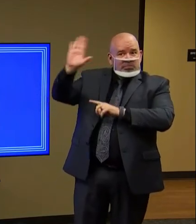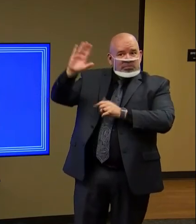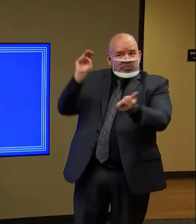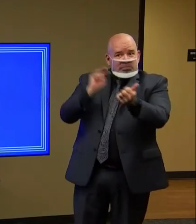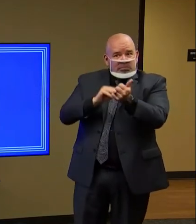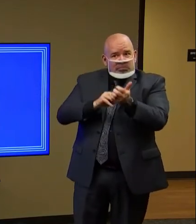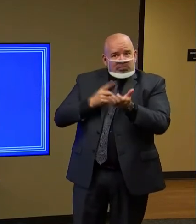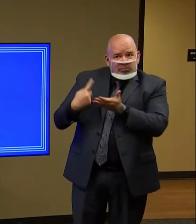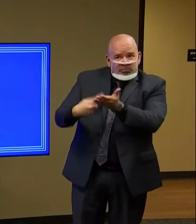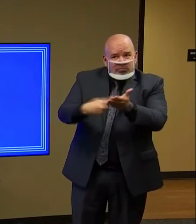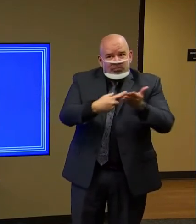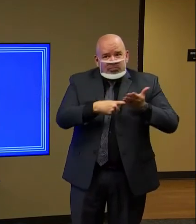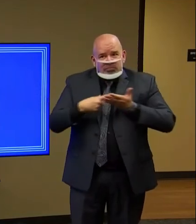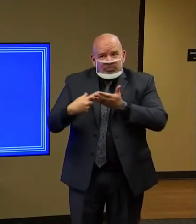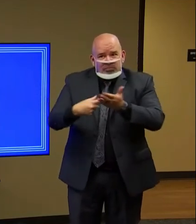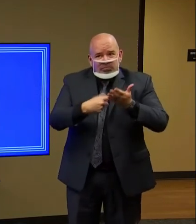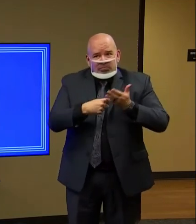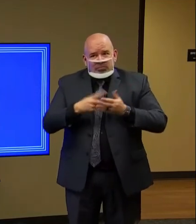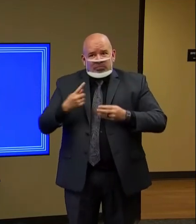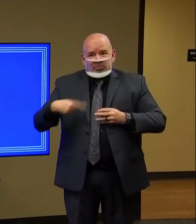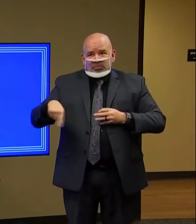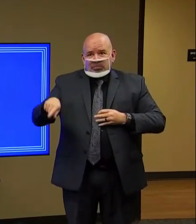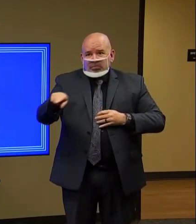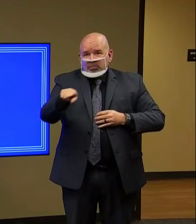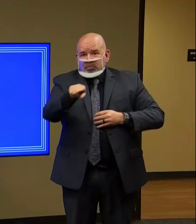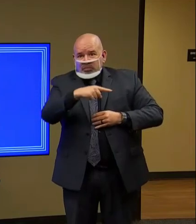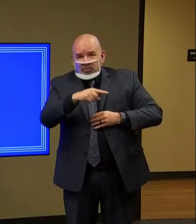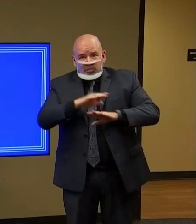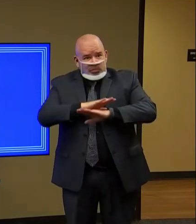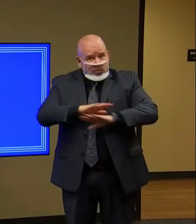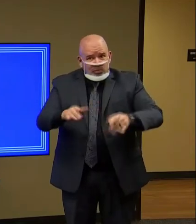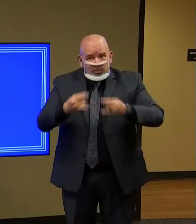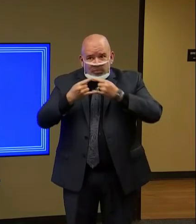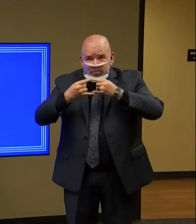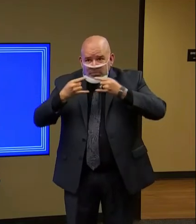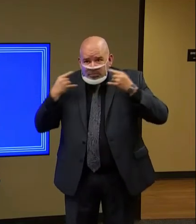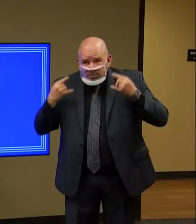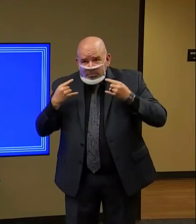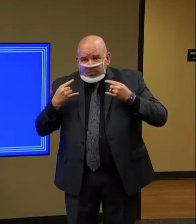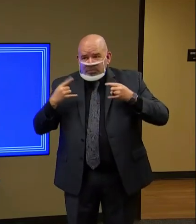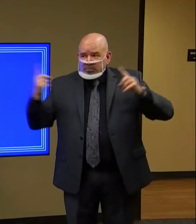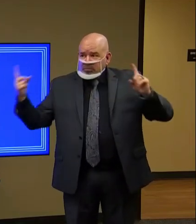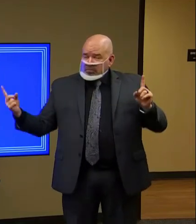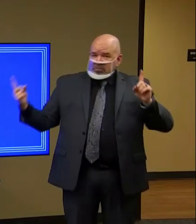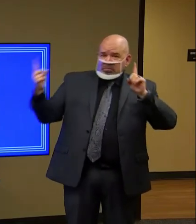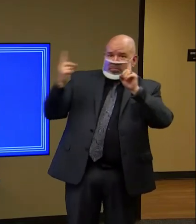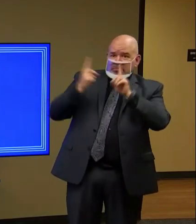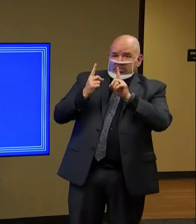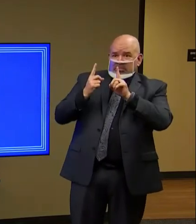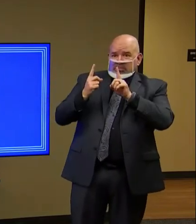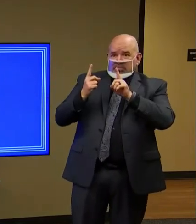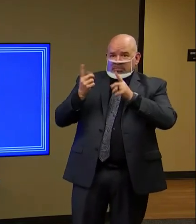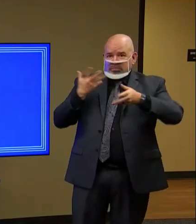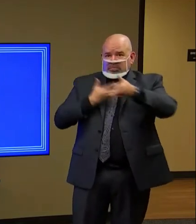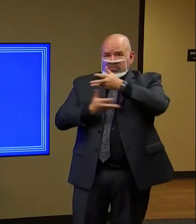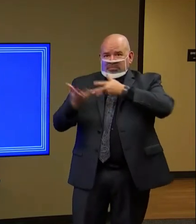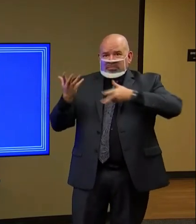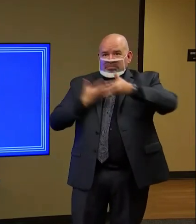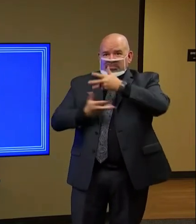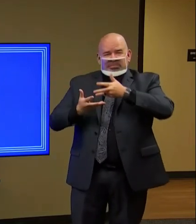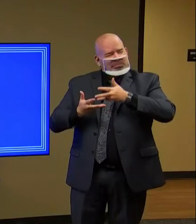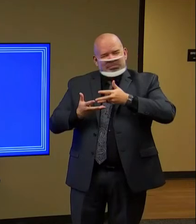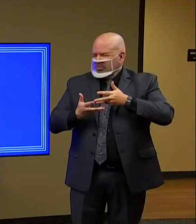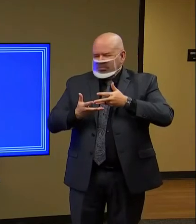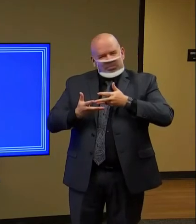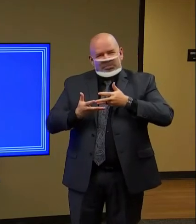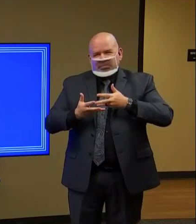gather with people outside their homes, that any gathering be done with as small of a group